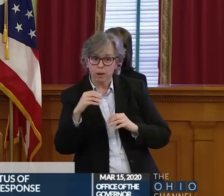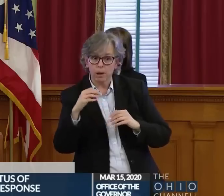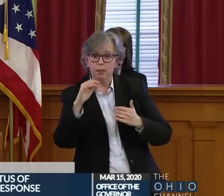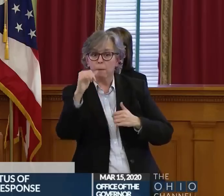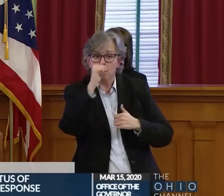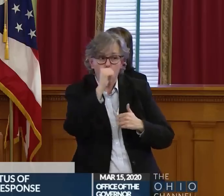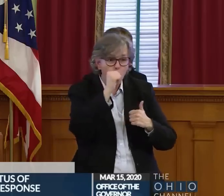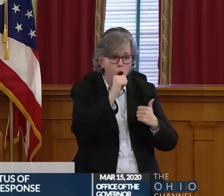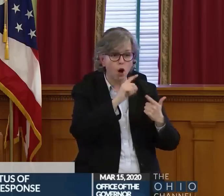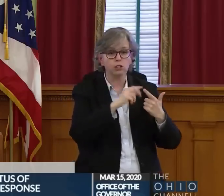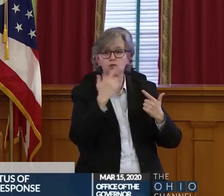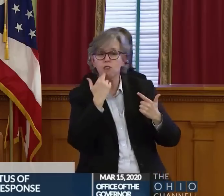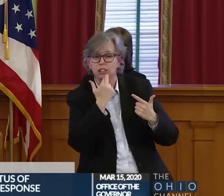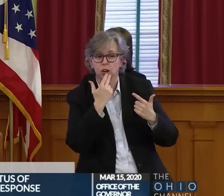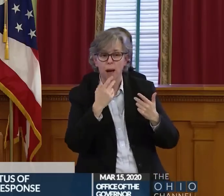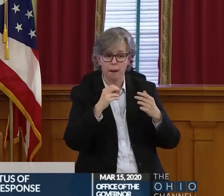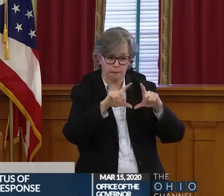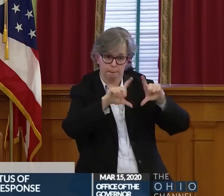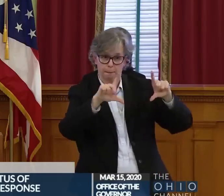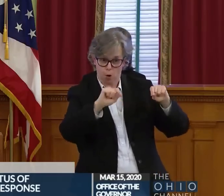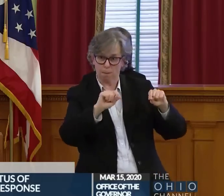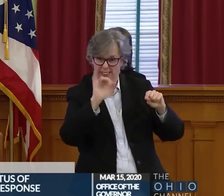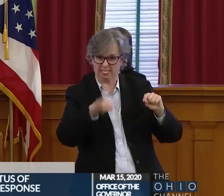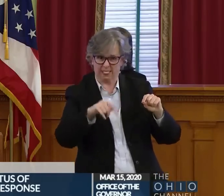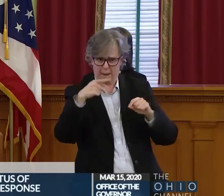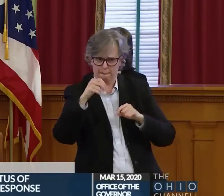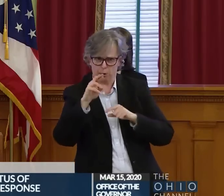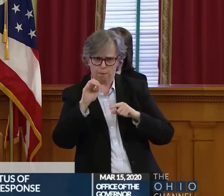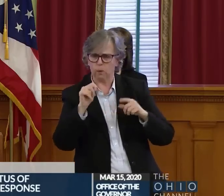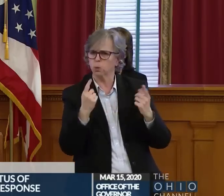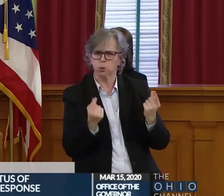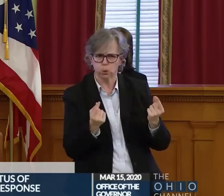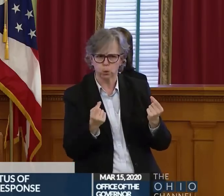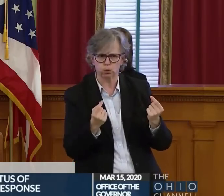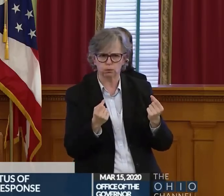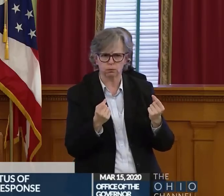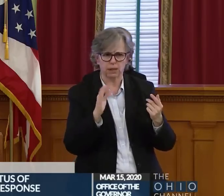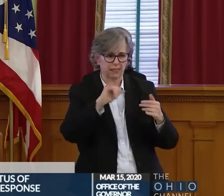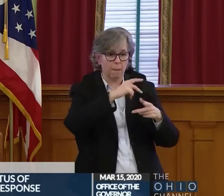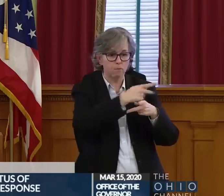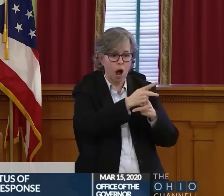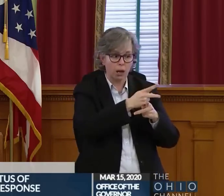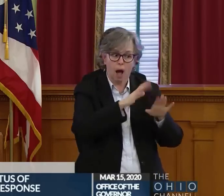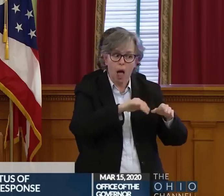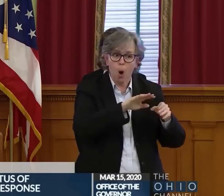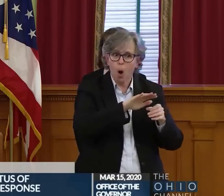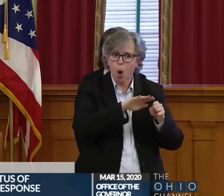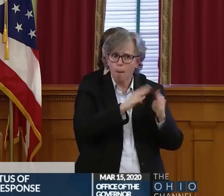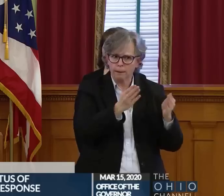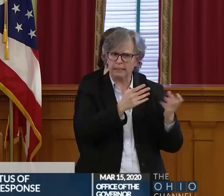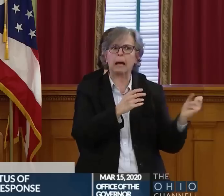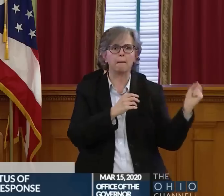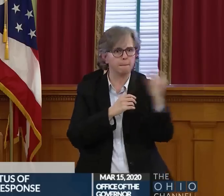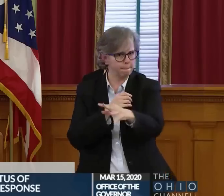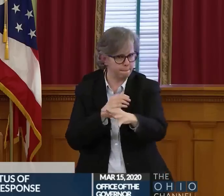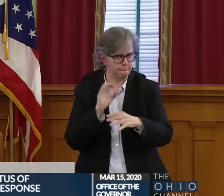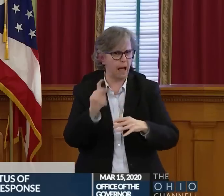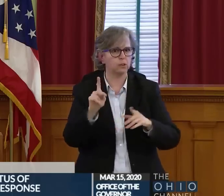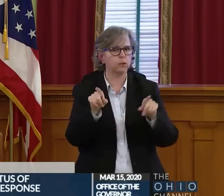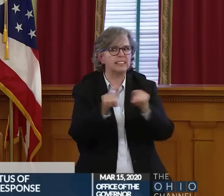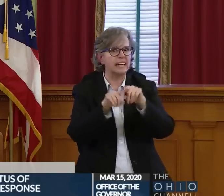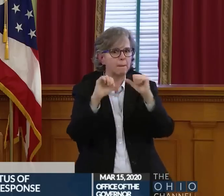holders all they need to do is to bring the unopened product back to the agency where they purchased the product, and the agencies will